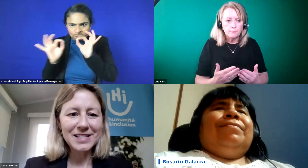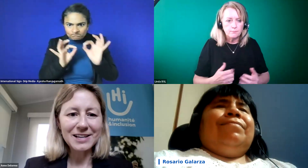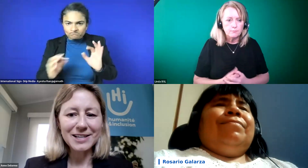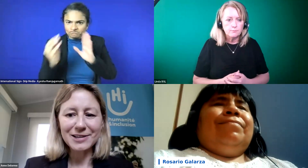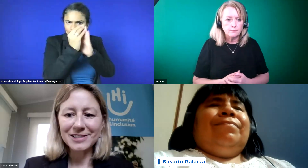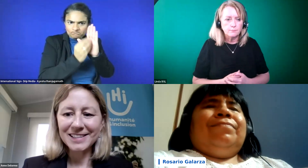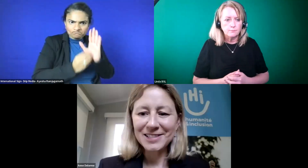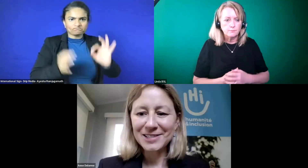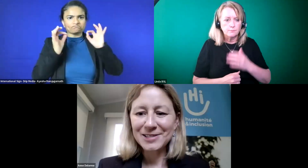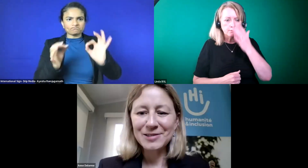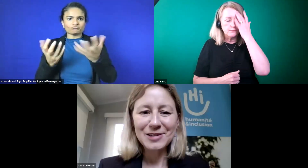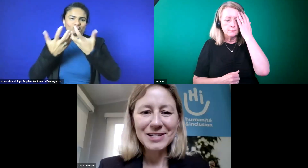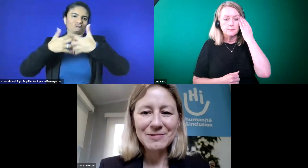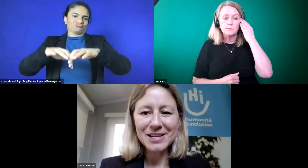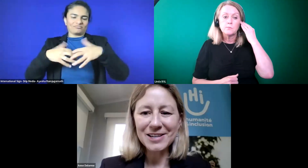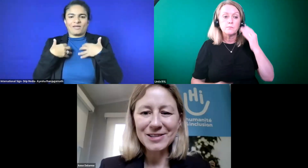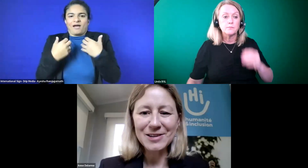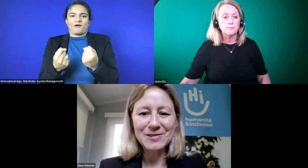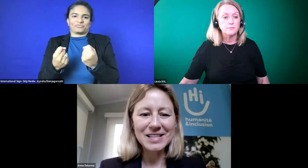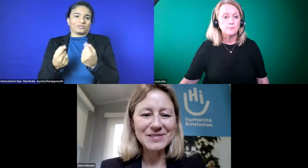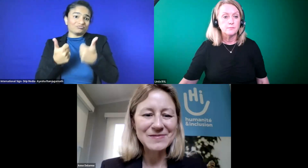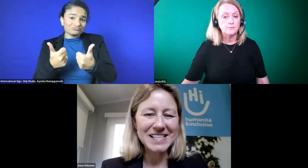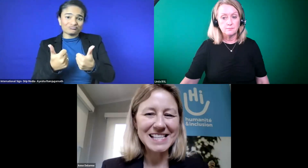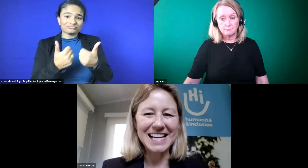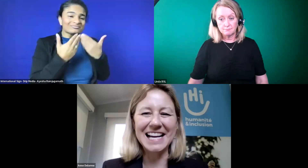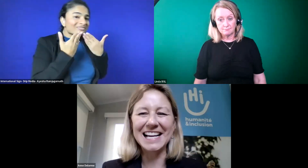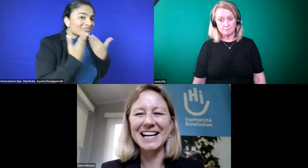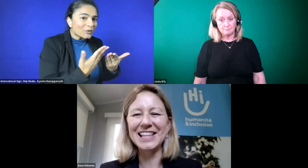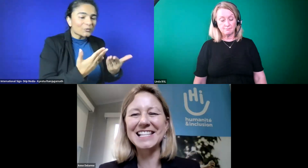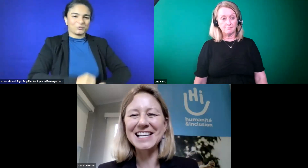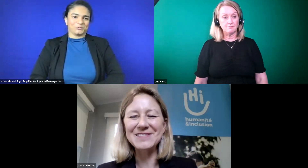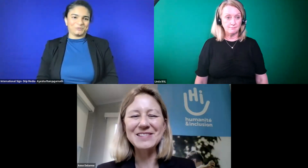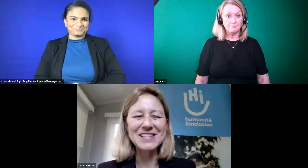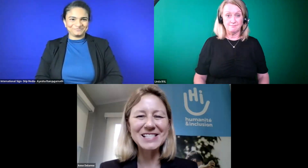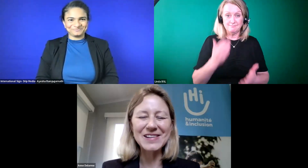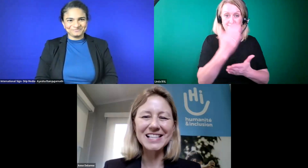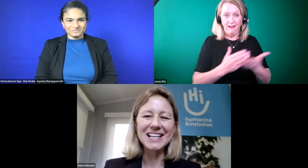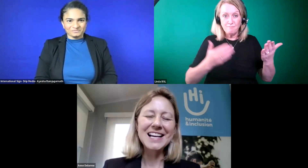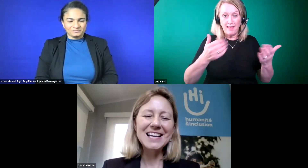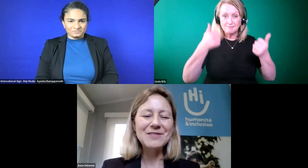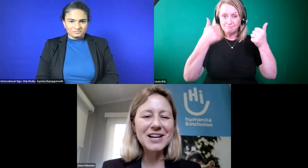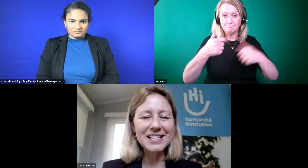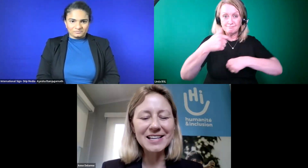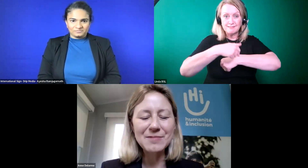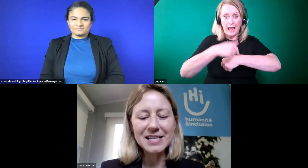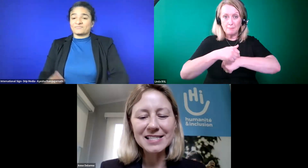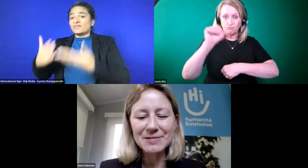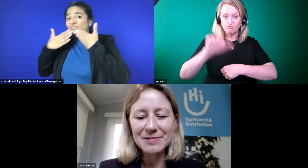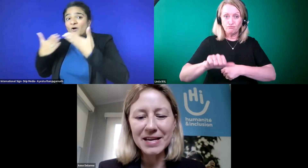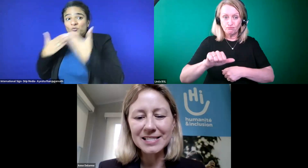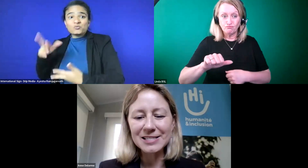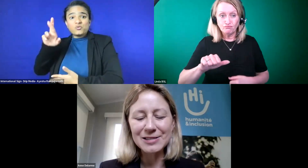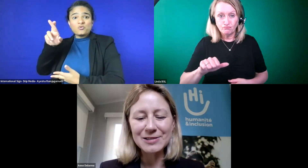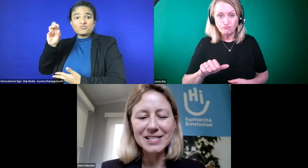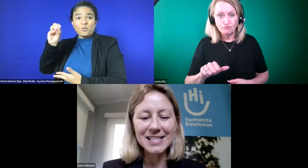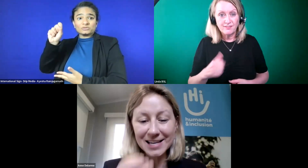Thank you, Rosario. 2:31 on the nose. That was amazing. The timekeeping as well. And I'm quite impressed that